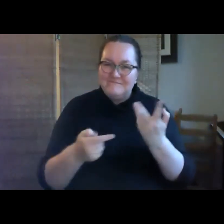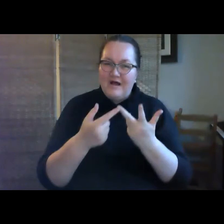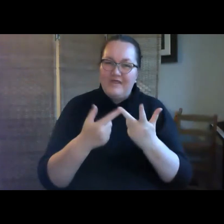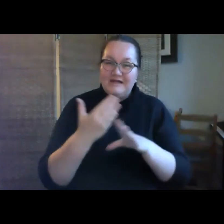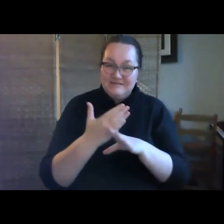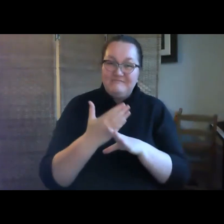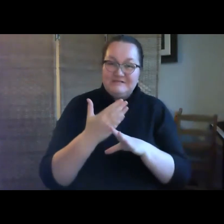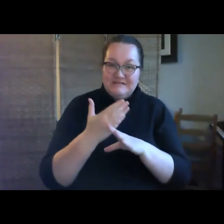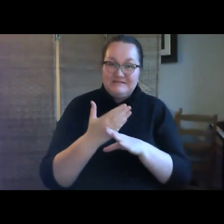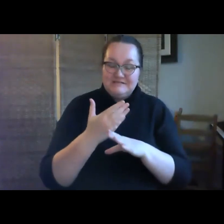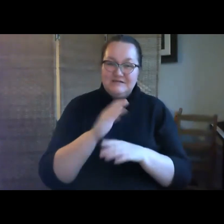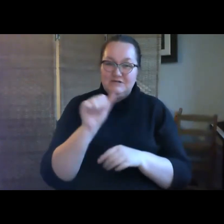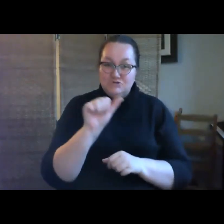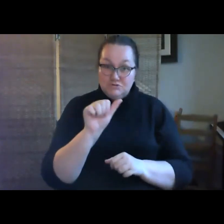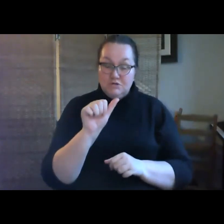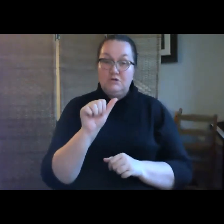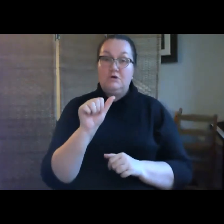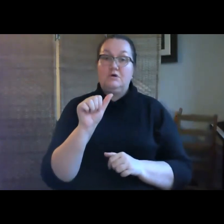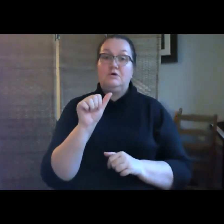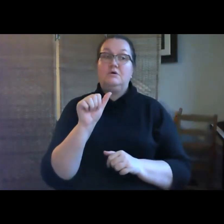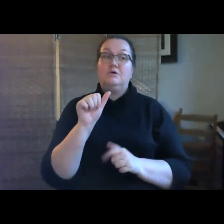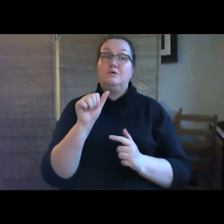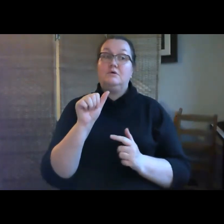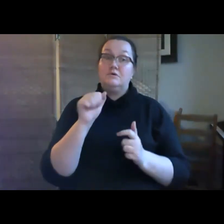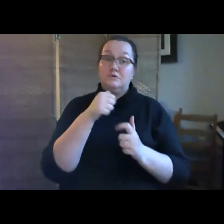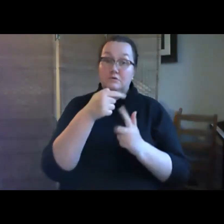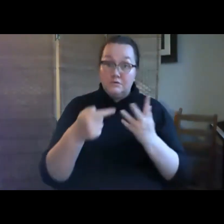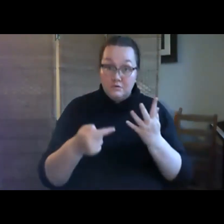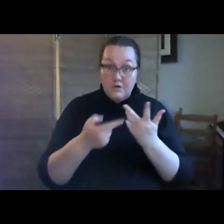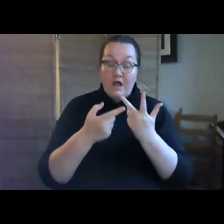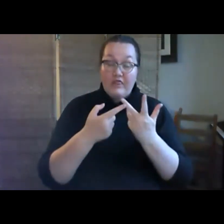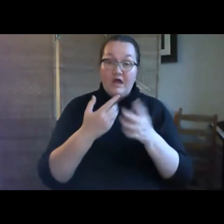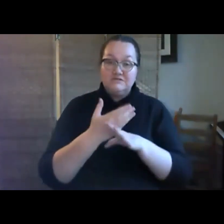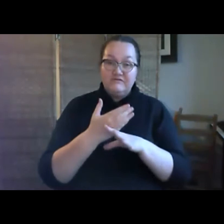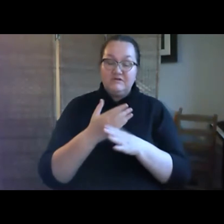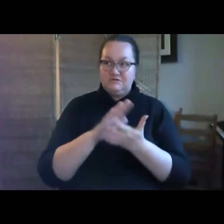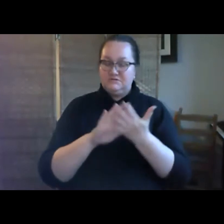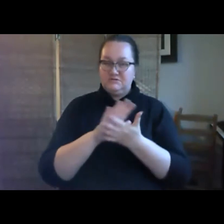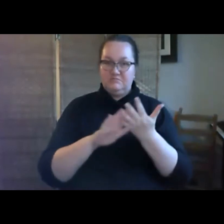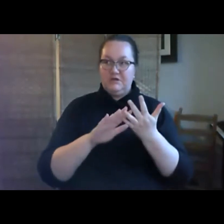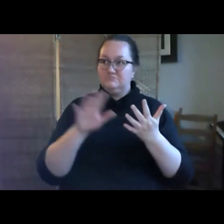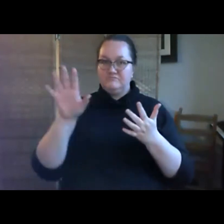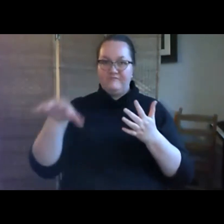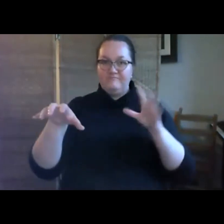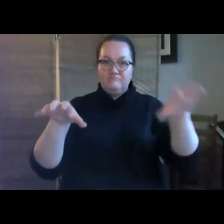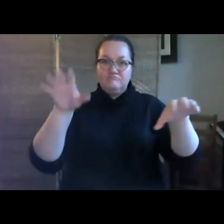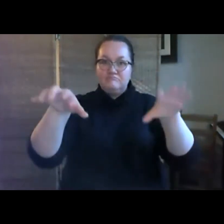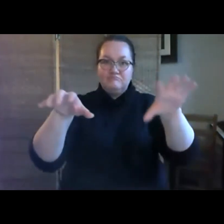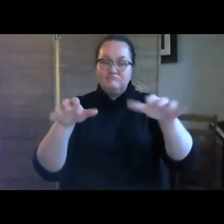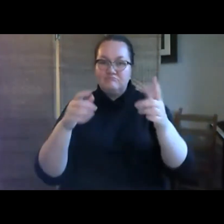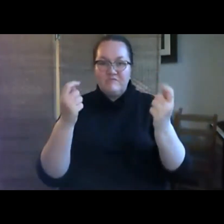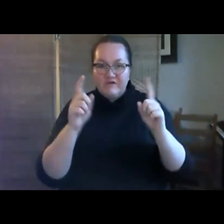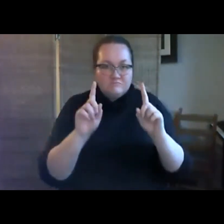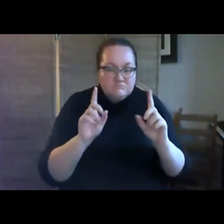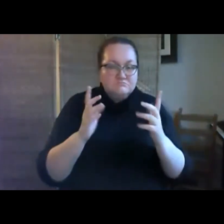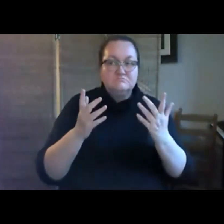event, which goes part way towards places getting the most out of the artist that they've brought,